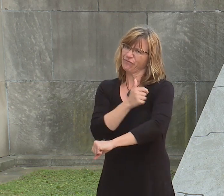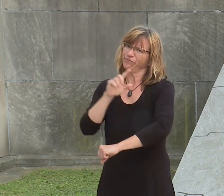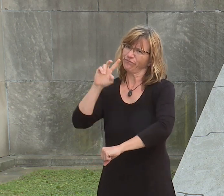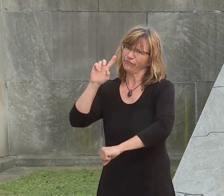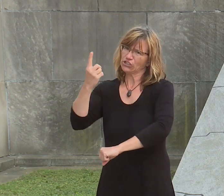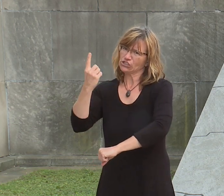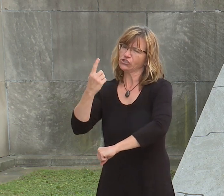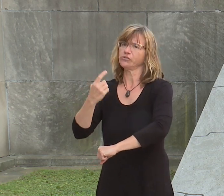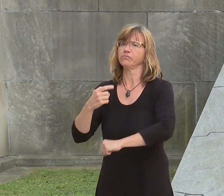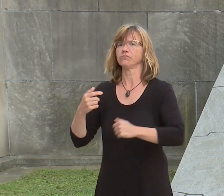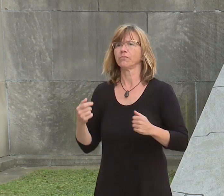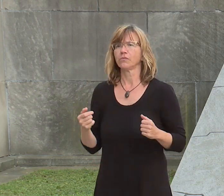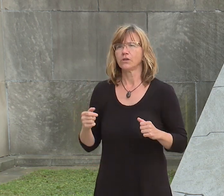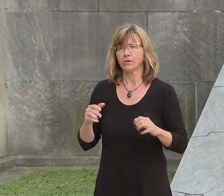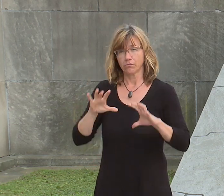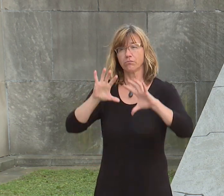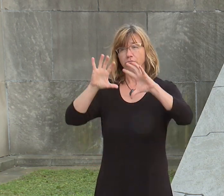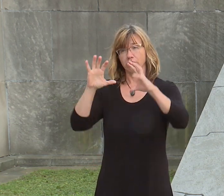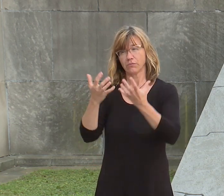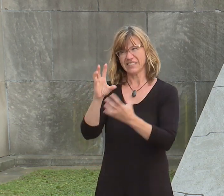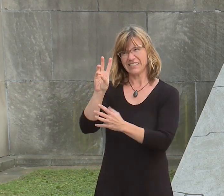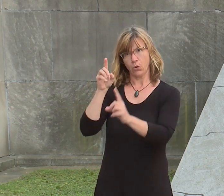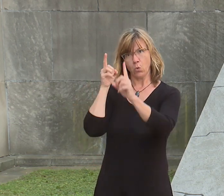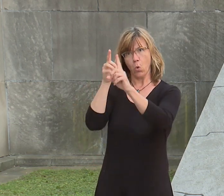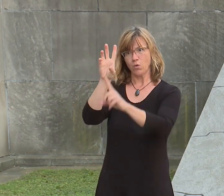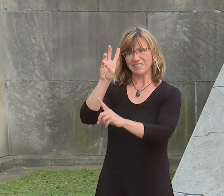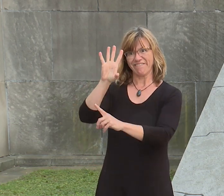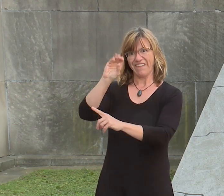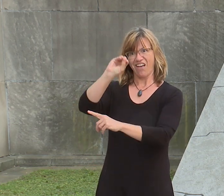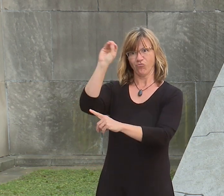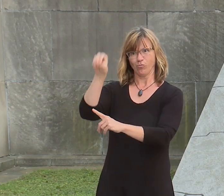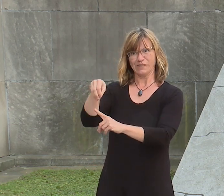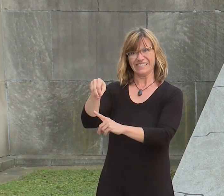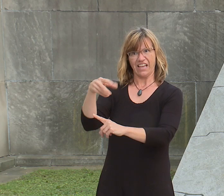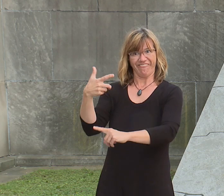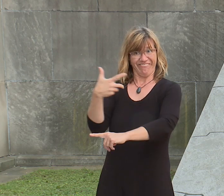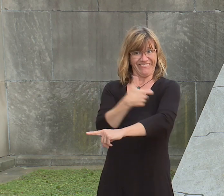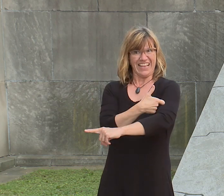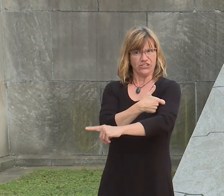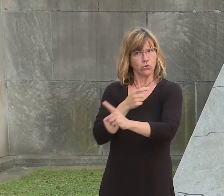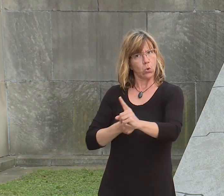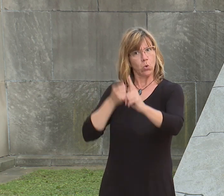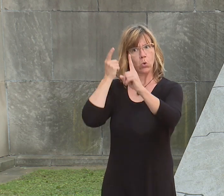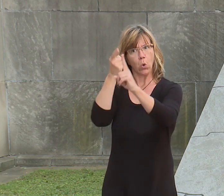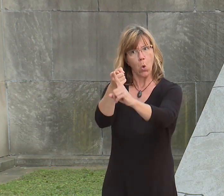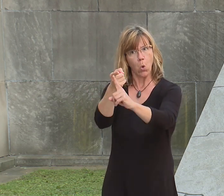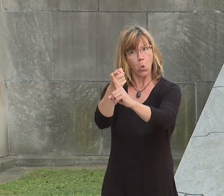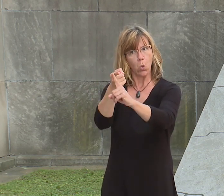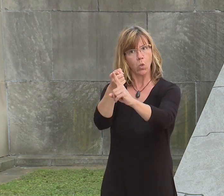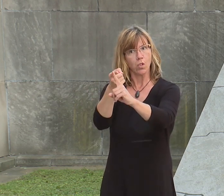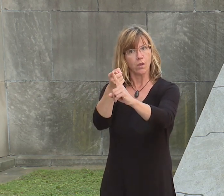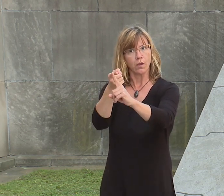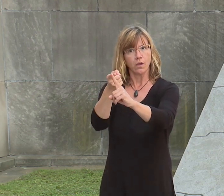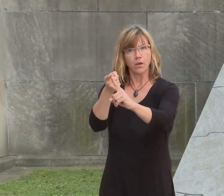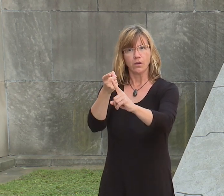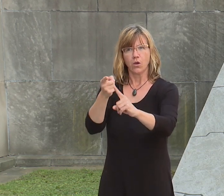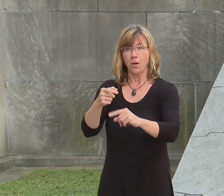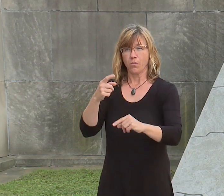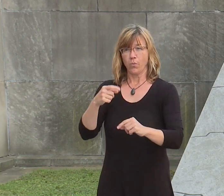by our mobile efforts and partnerships that are launching and continuing to go throughout Baltimore to help make sure that